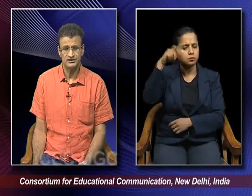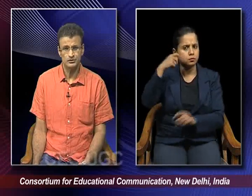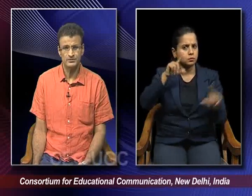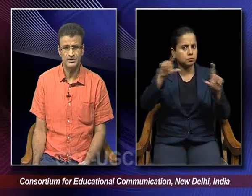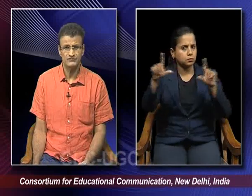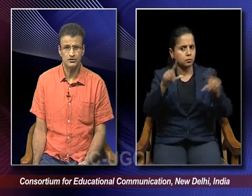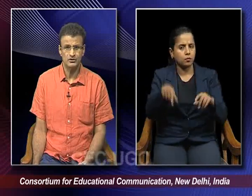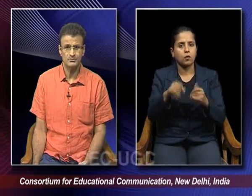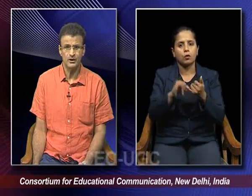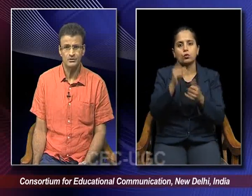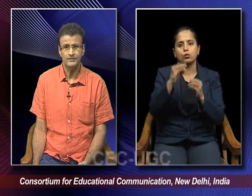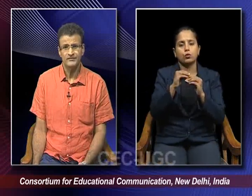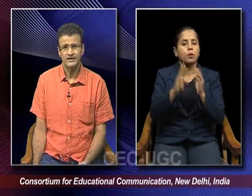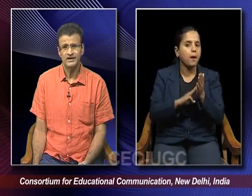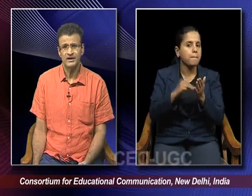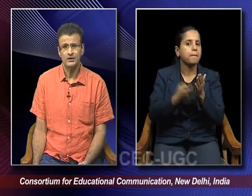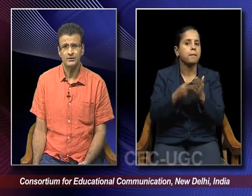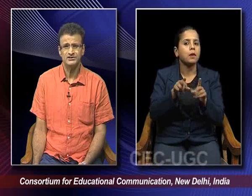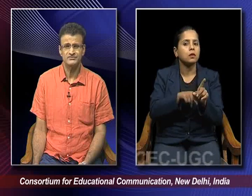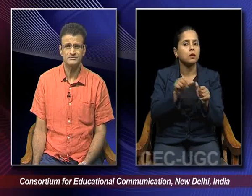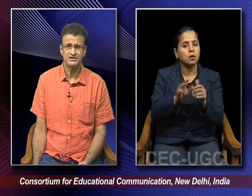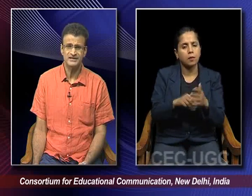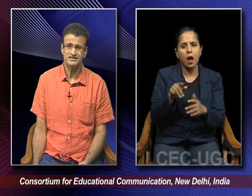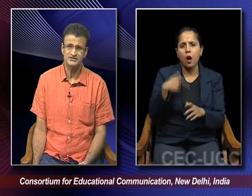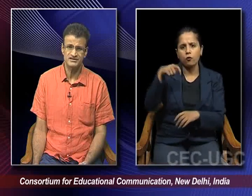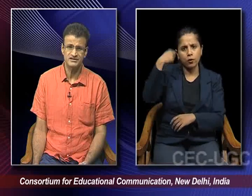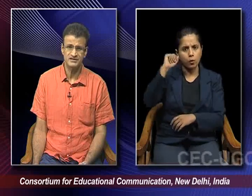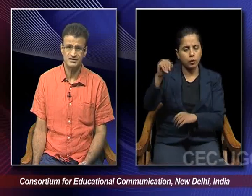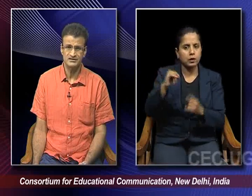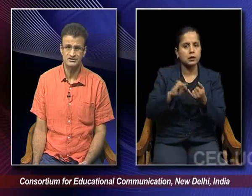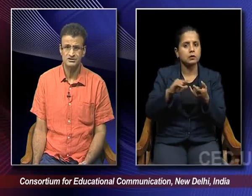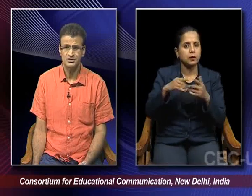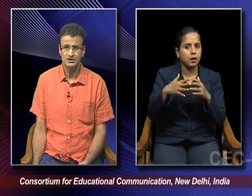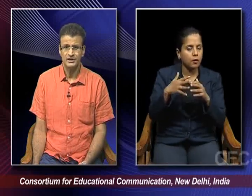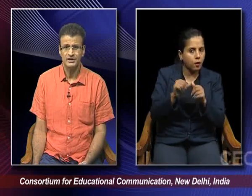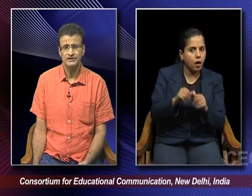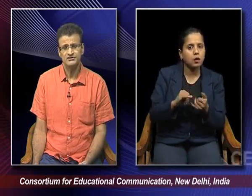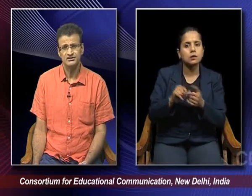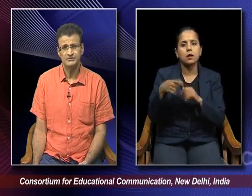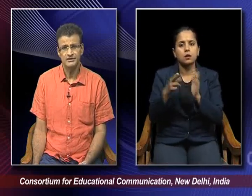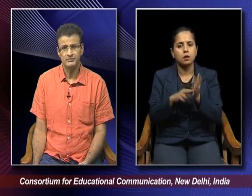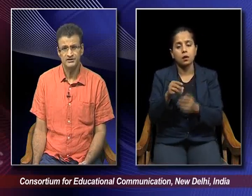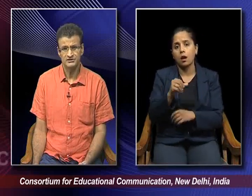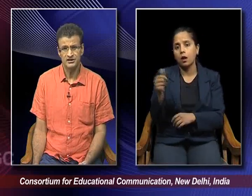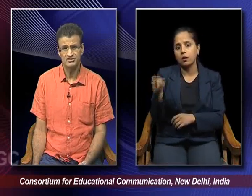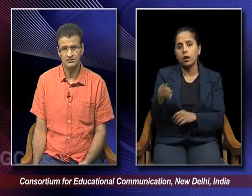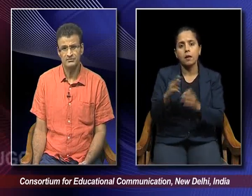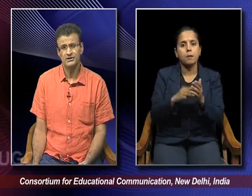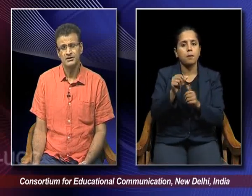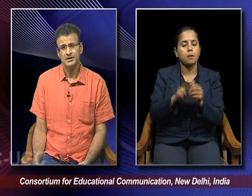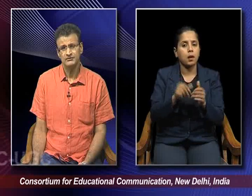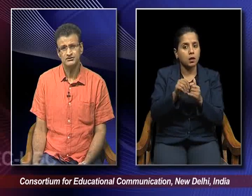K. Subramaniam we talked about, and how his films like Seva Sadan and others, in which he made Manasam